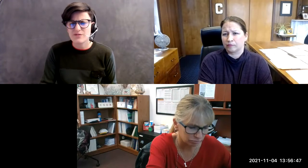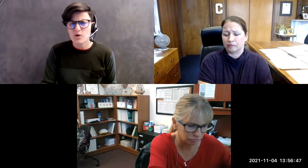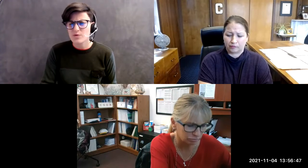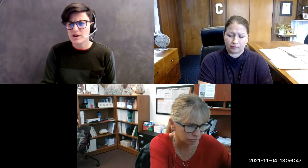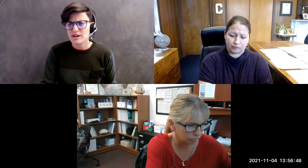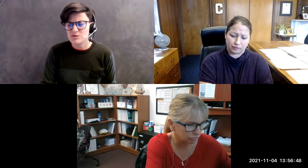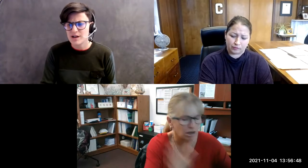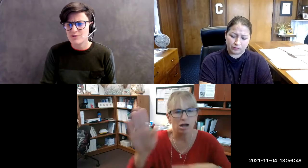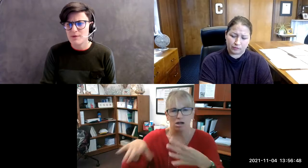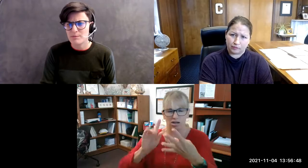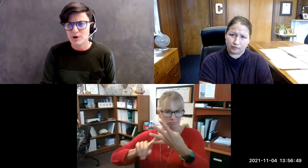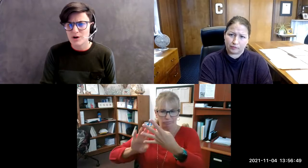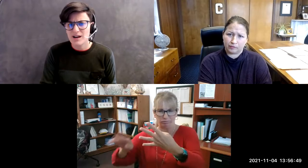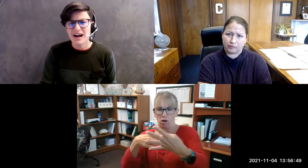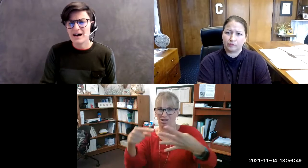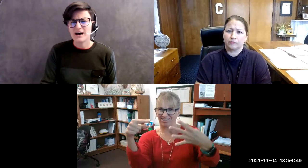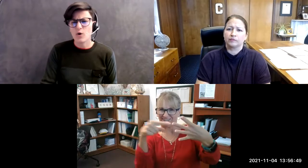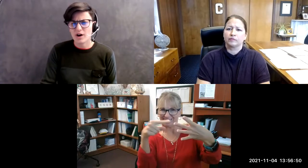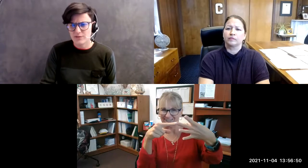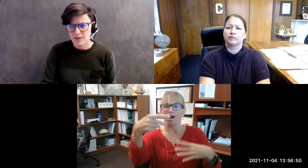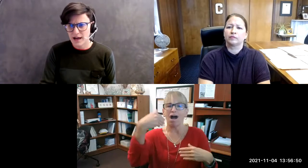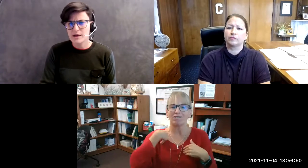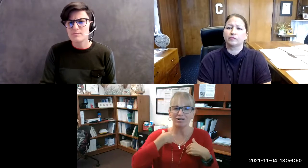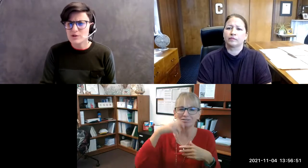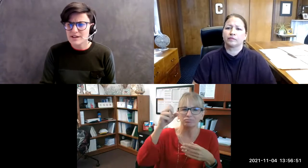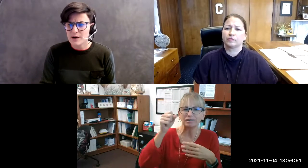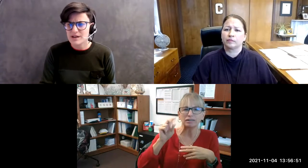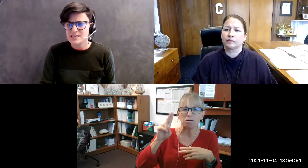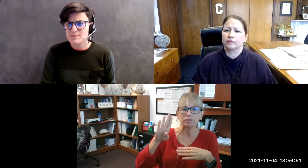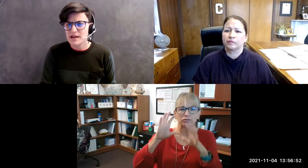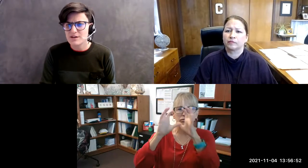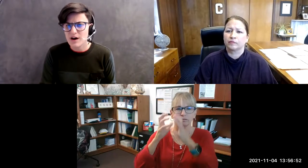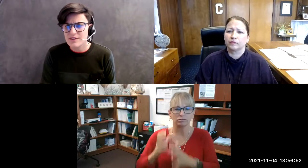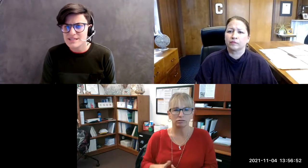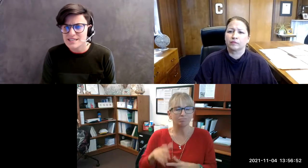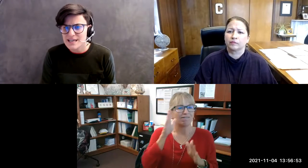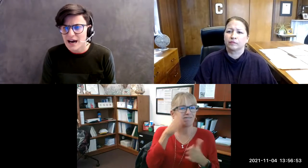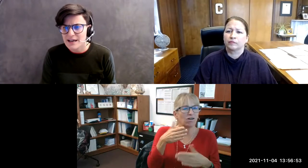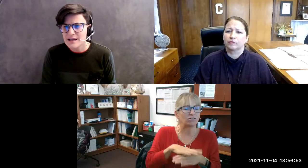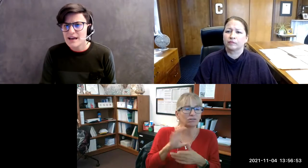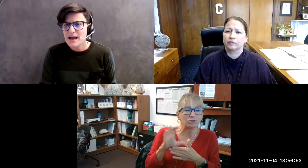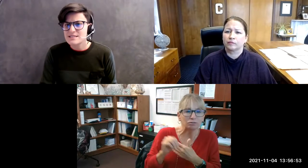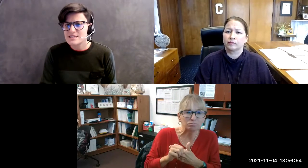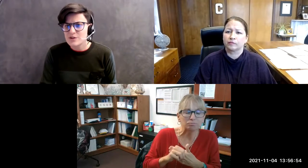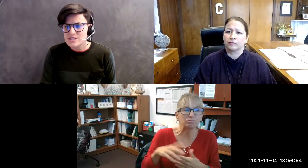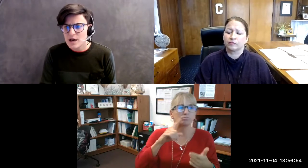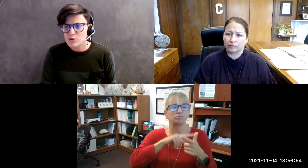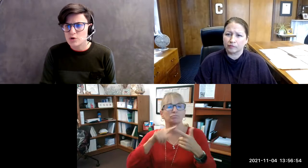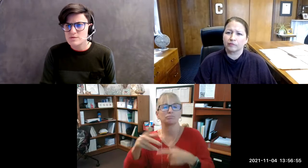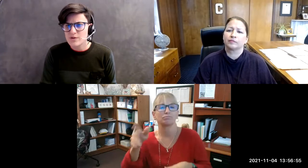fourth one, I'm trying to remember, hold off on that. But really, I want to expand on the DEI, has different subgroups focused